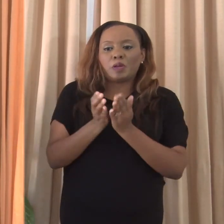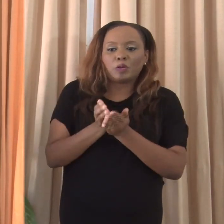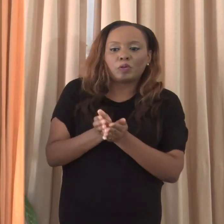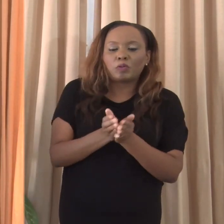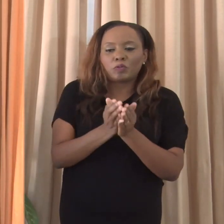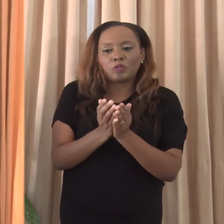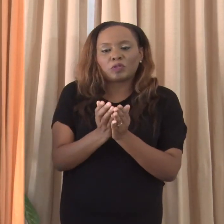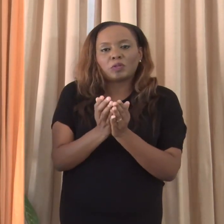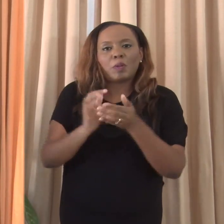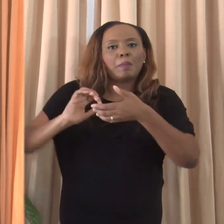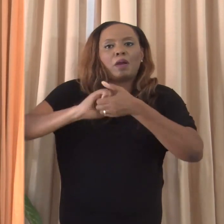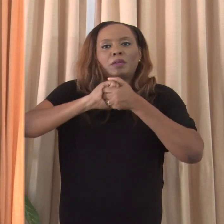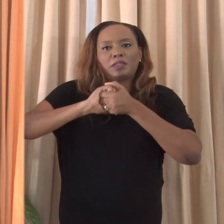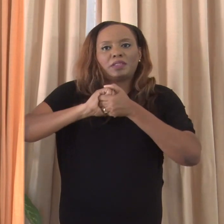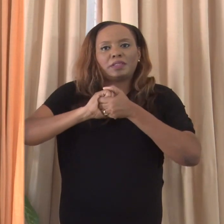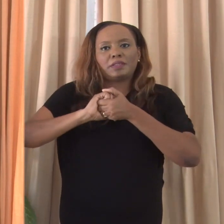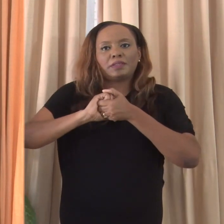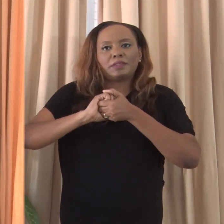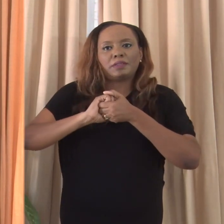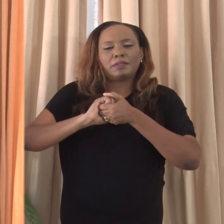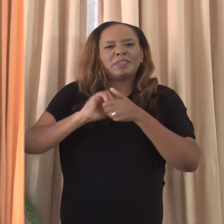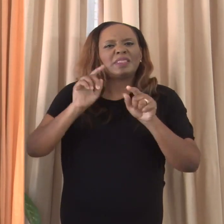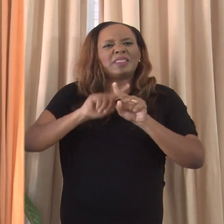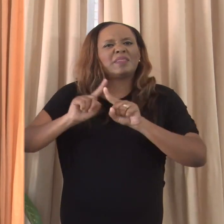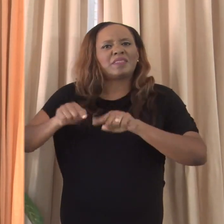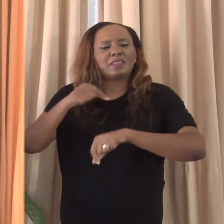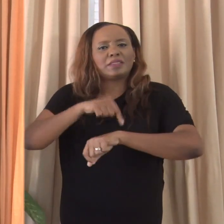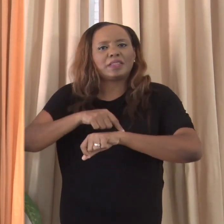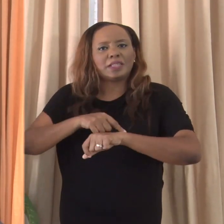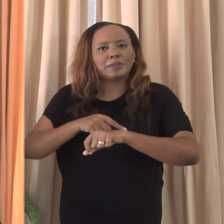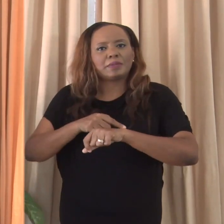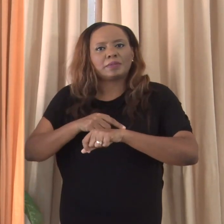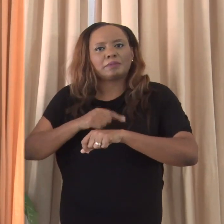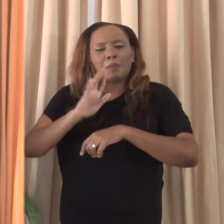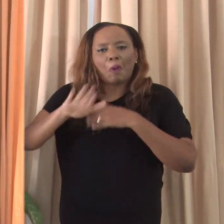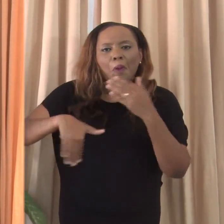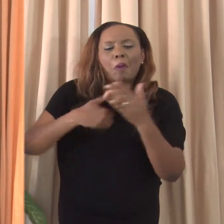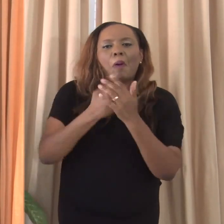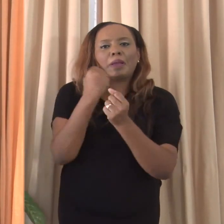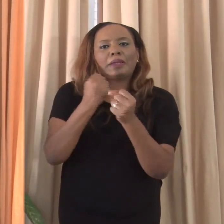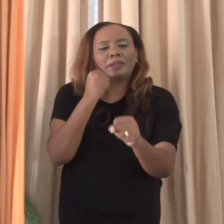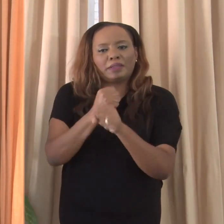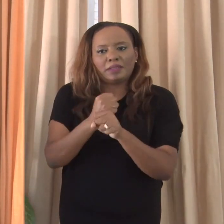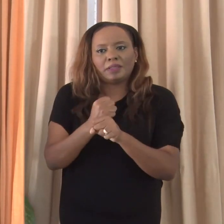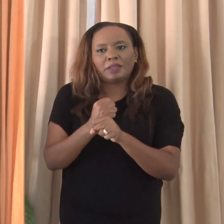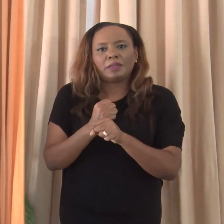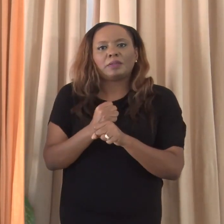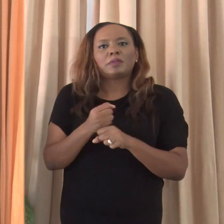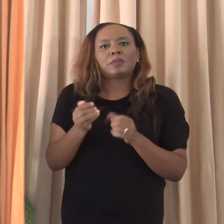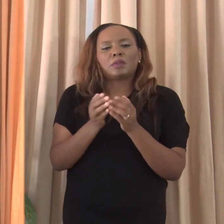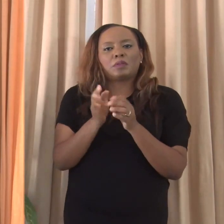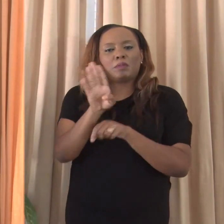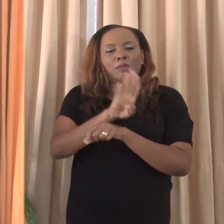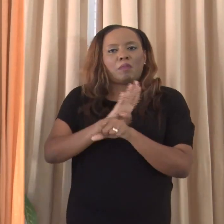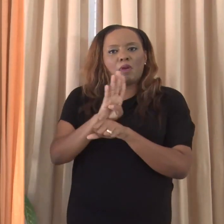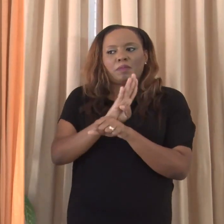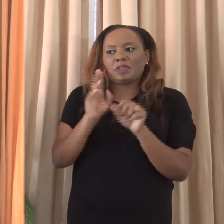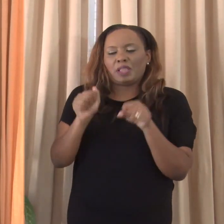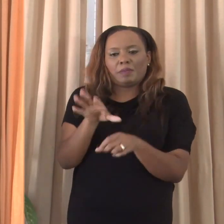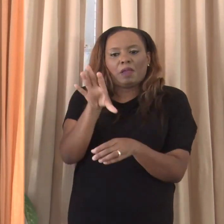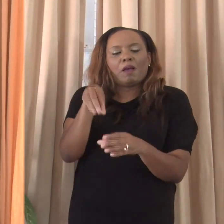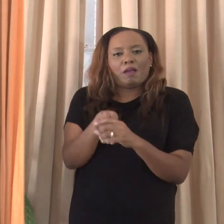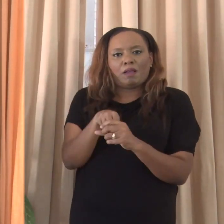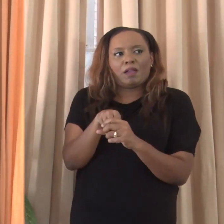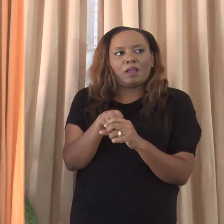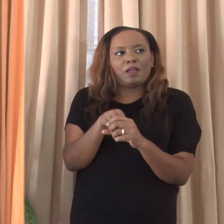but in summertime, there can be a cruise itinerary that allows for Barbados to be at the centerpiece of it, and